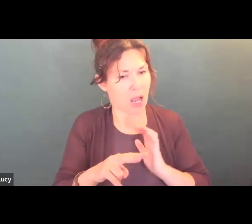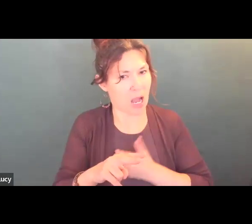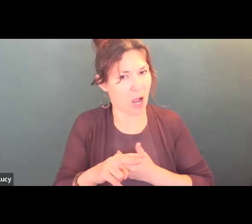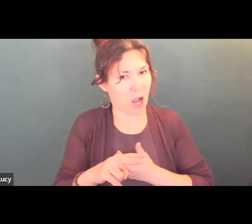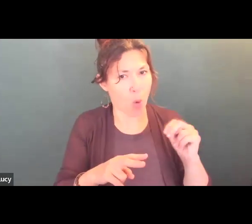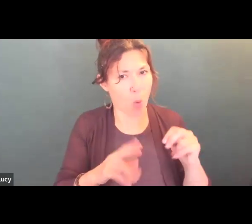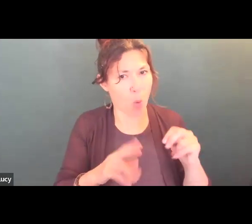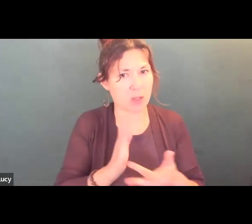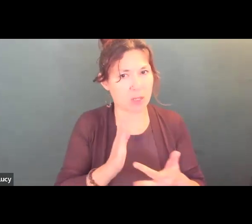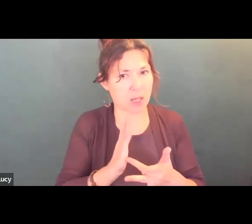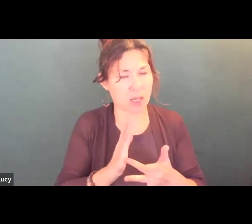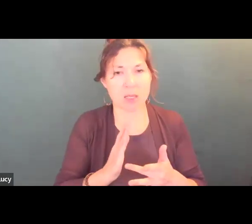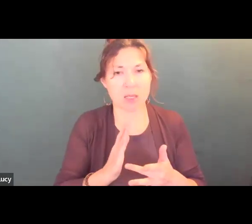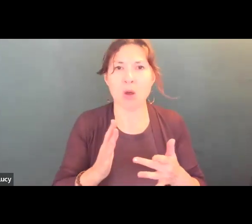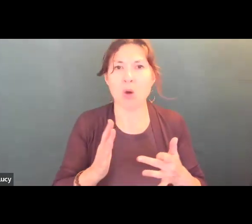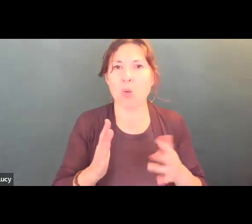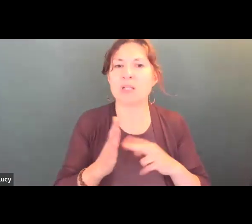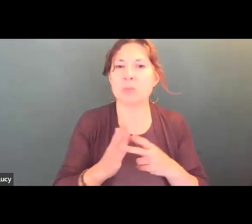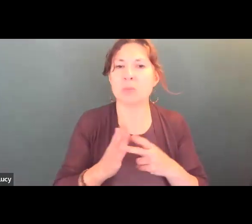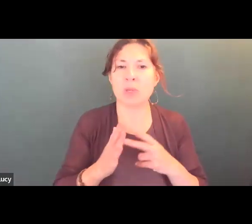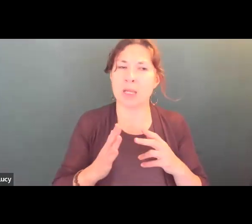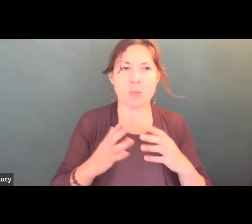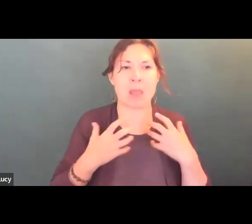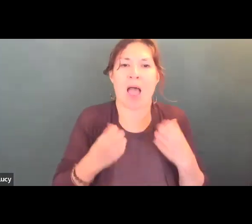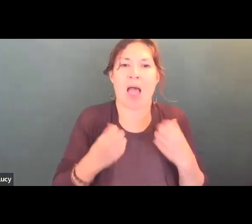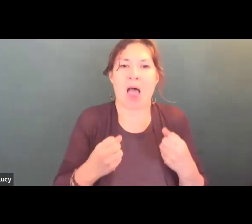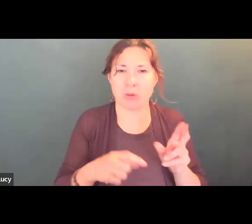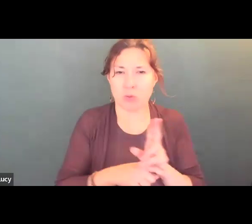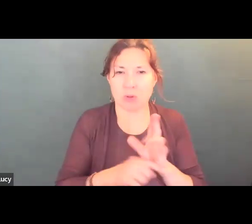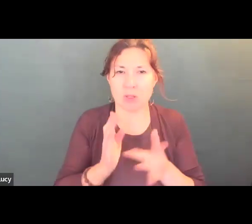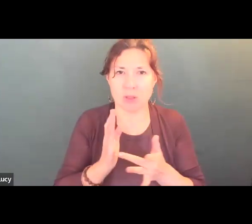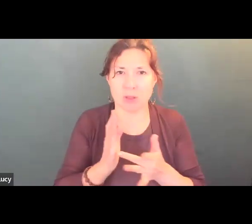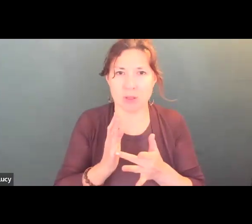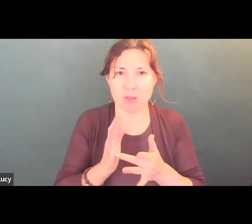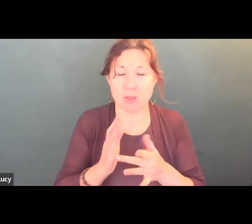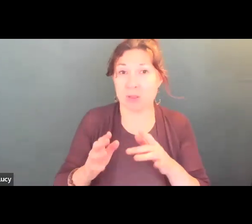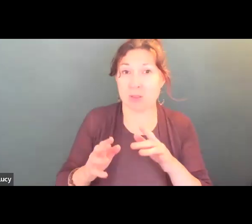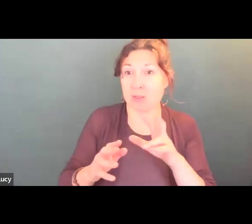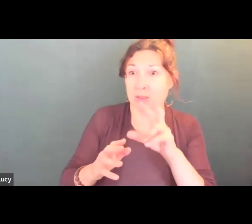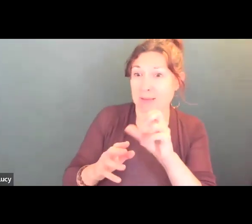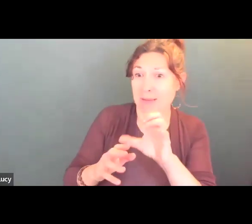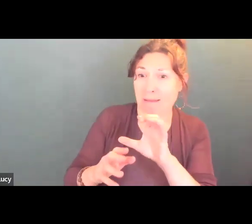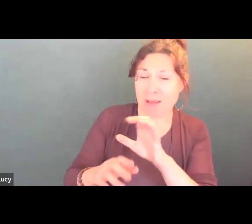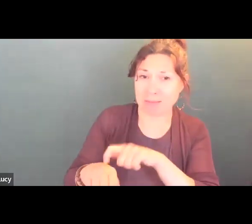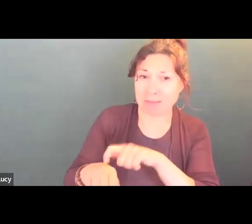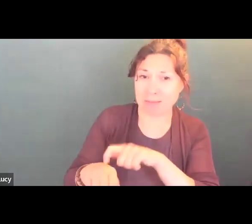healthy relationship with tech looks like for our kids. I also encourage families Very as much. much as possible to hold off